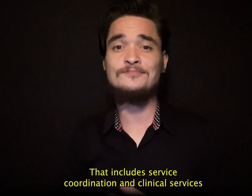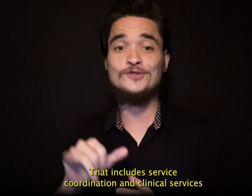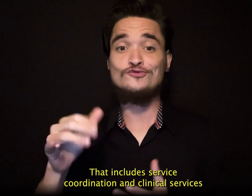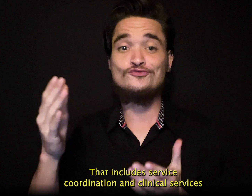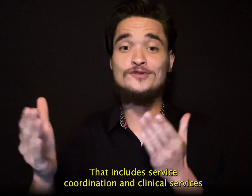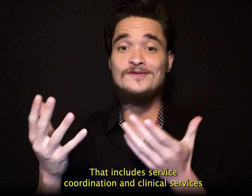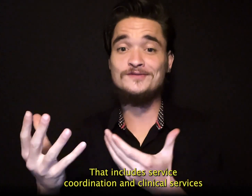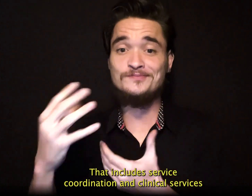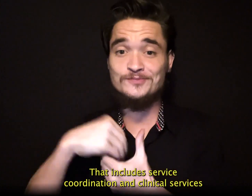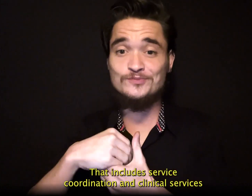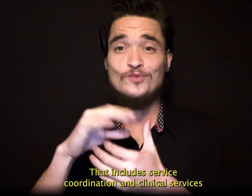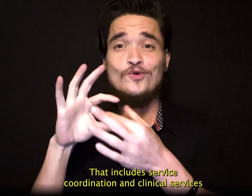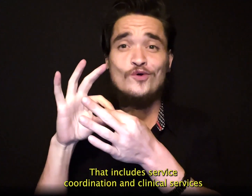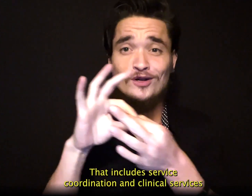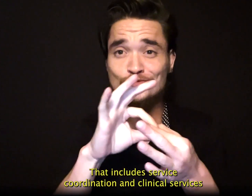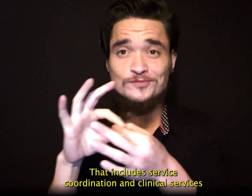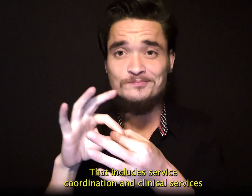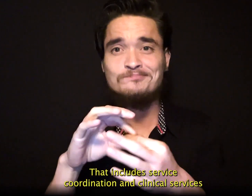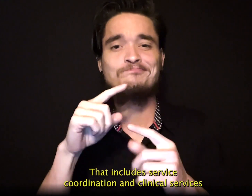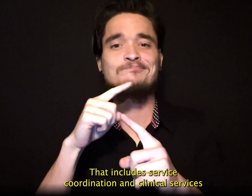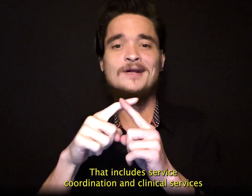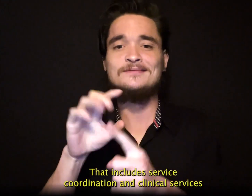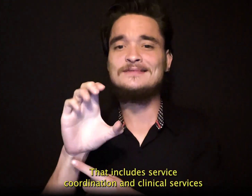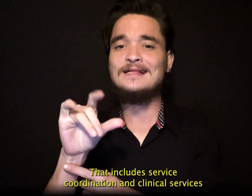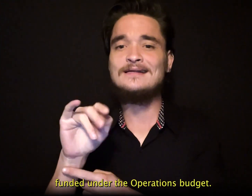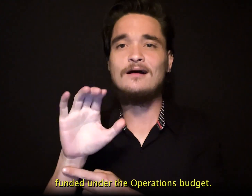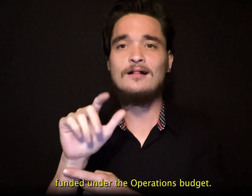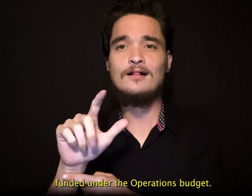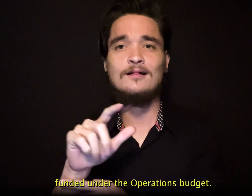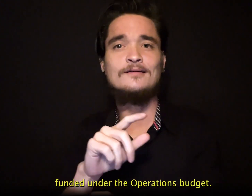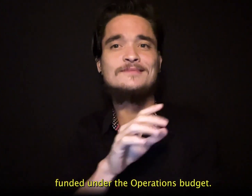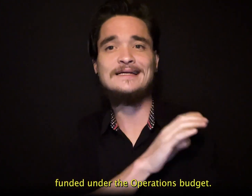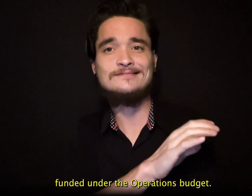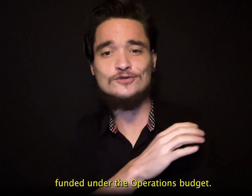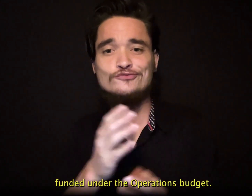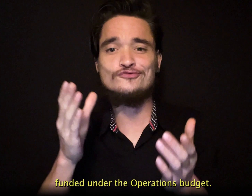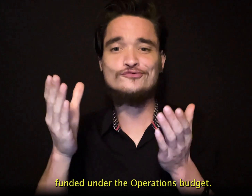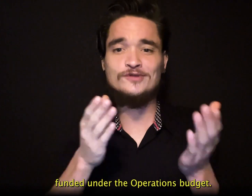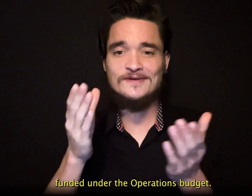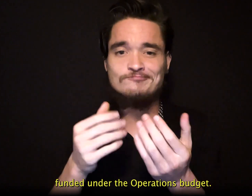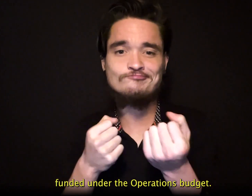That includes service coordination and clinical services funded under the operations budget.